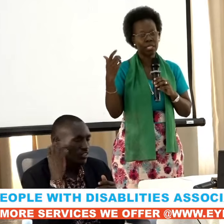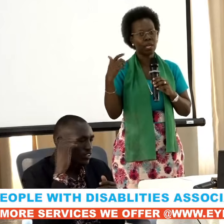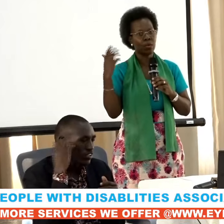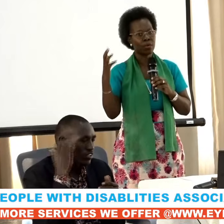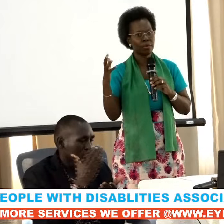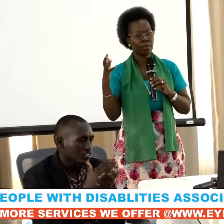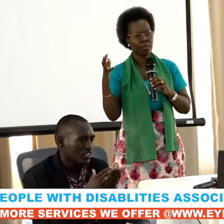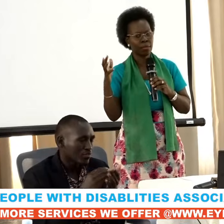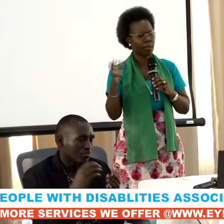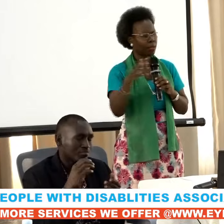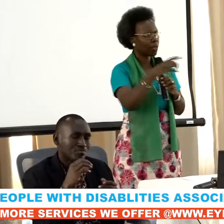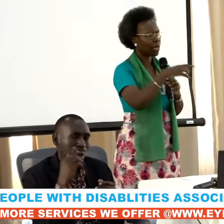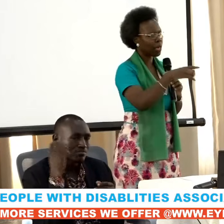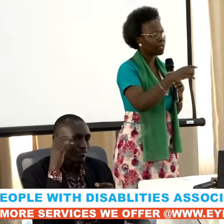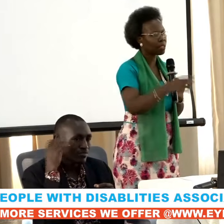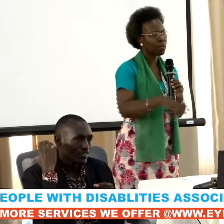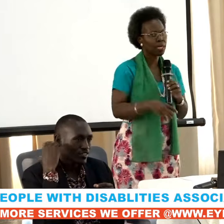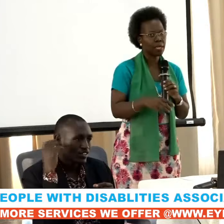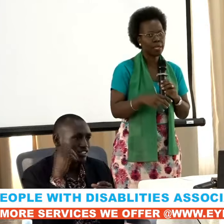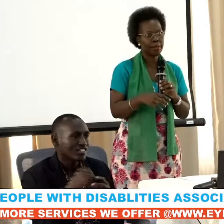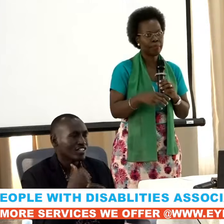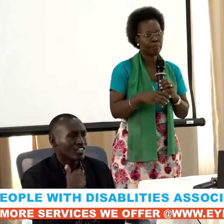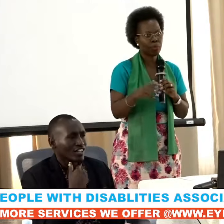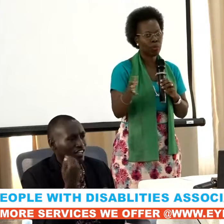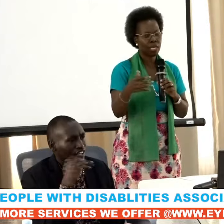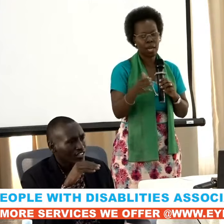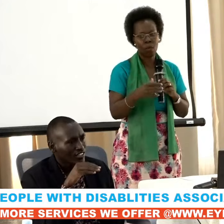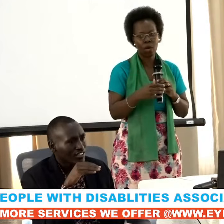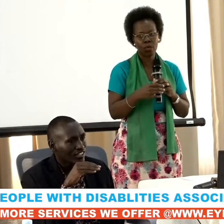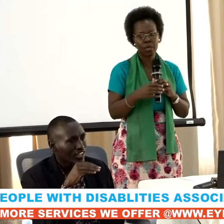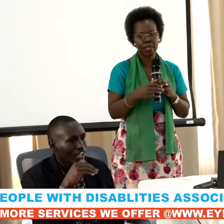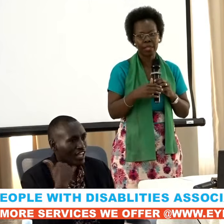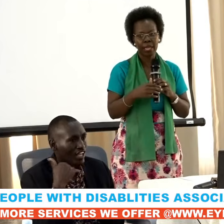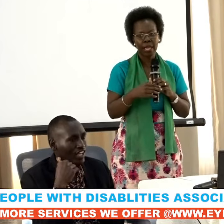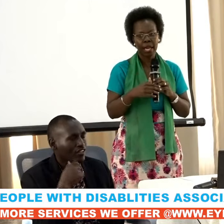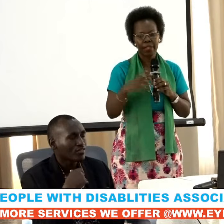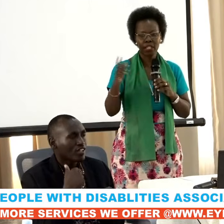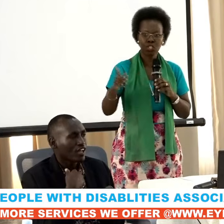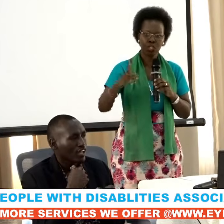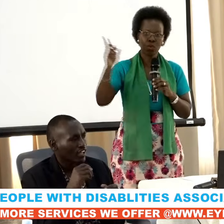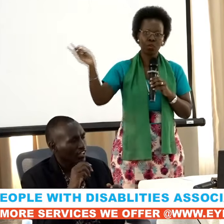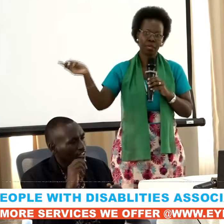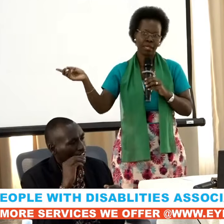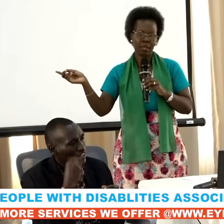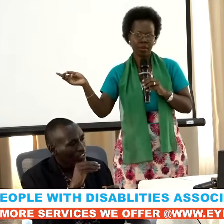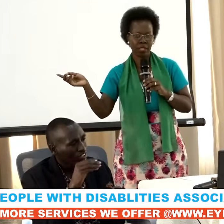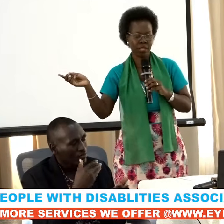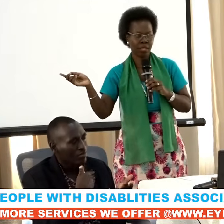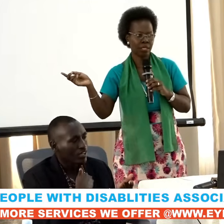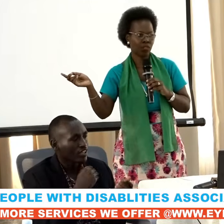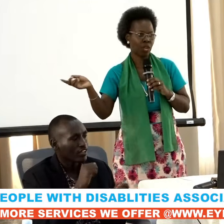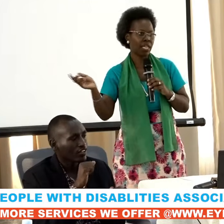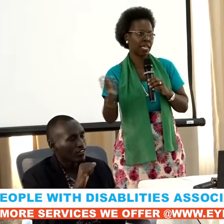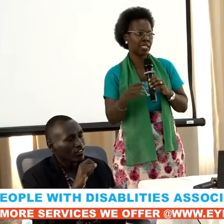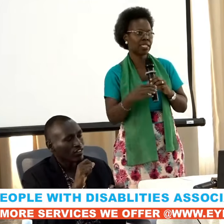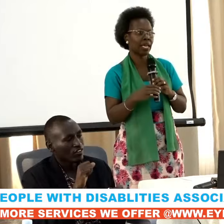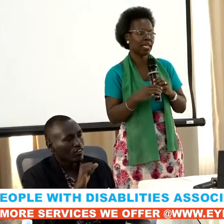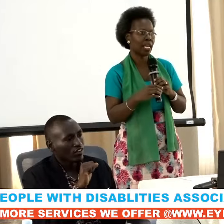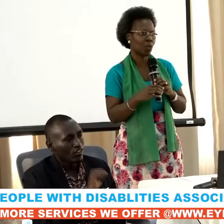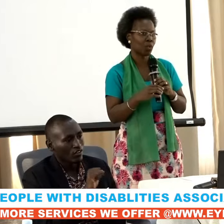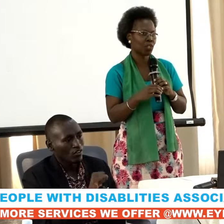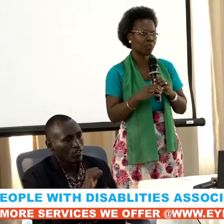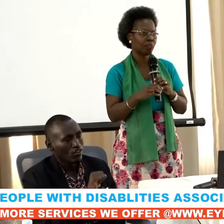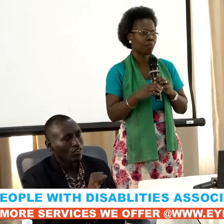noise, then I asked my colleague I work with, and then she told me there is training in